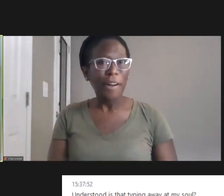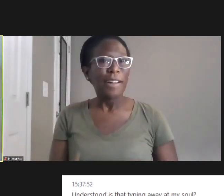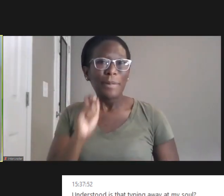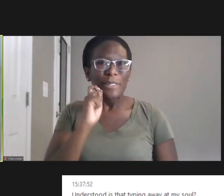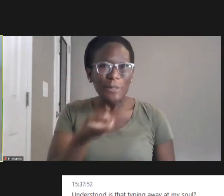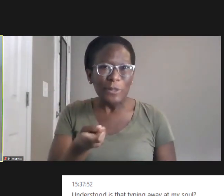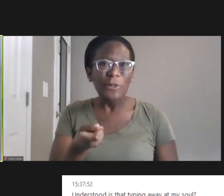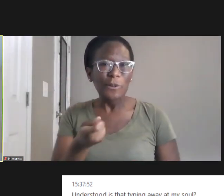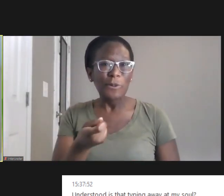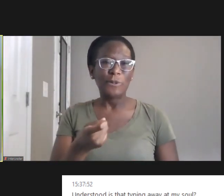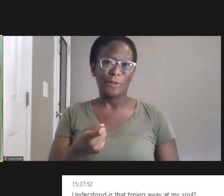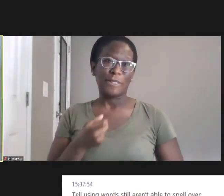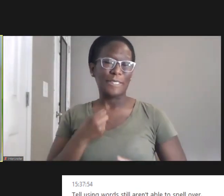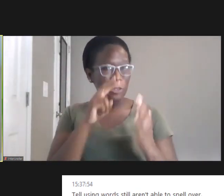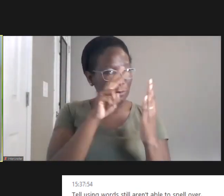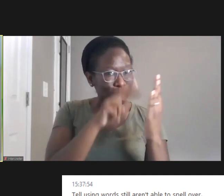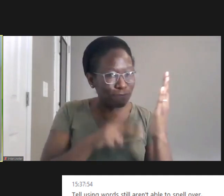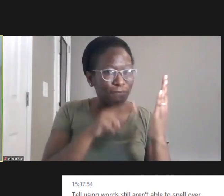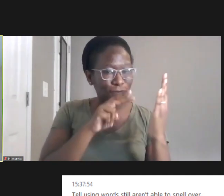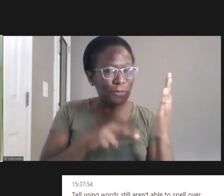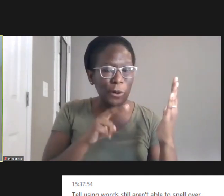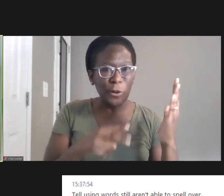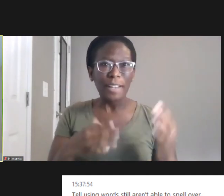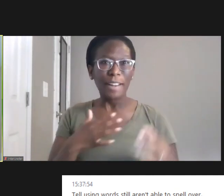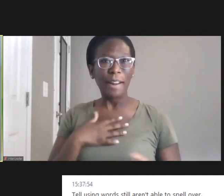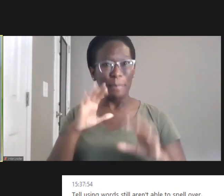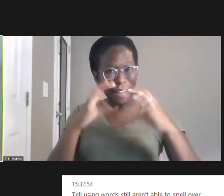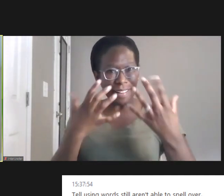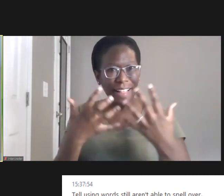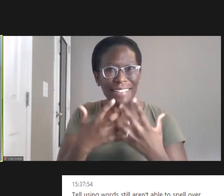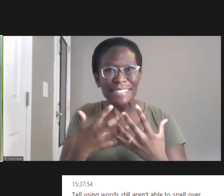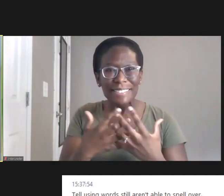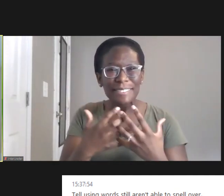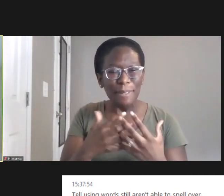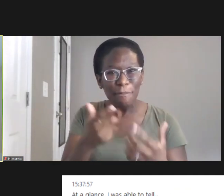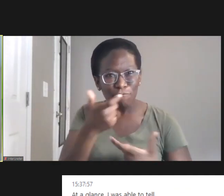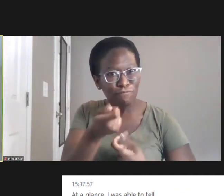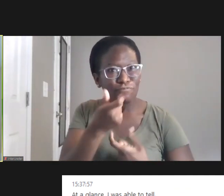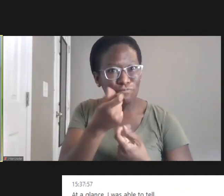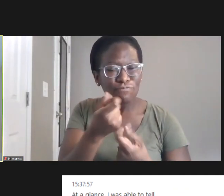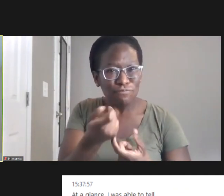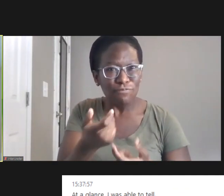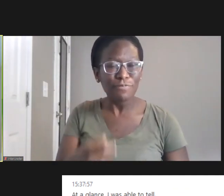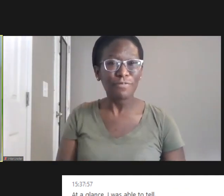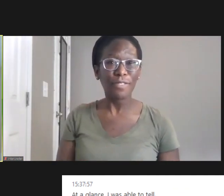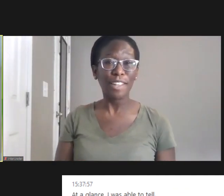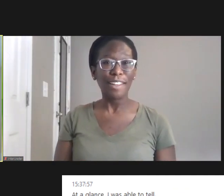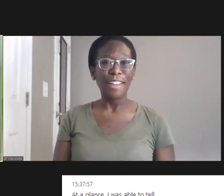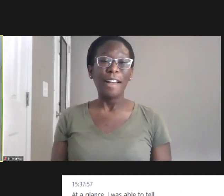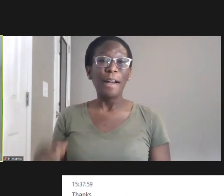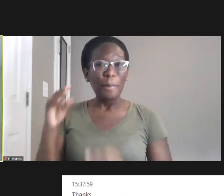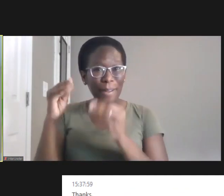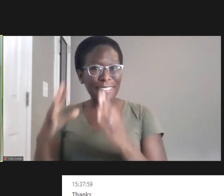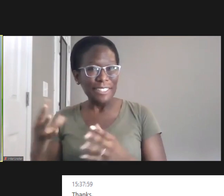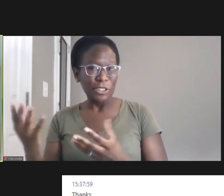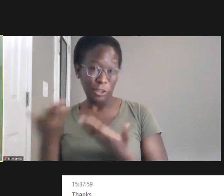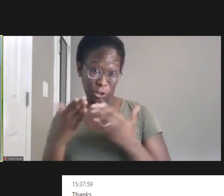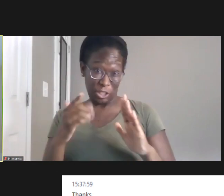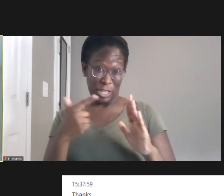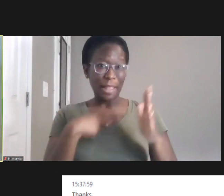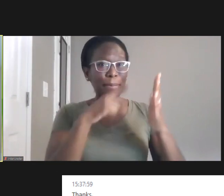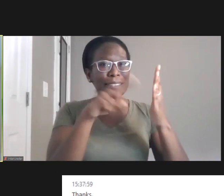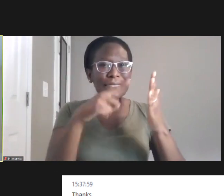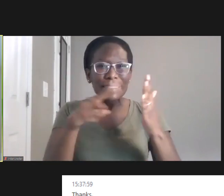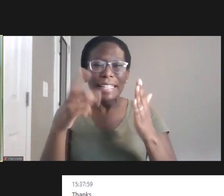to spell or read. At a glance, I was able to tell who was absent, thanks to Mrs. Whitty enabling me to take